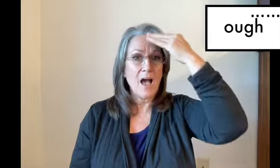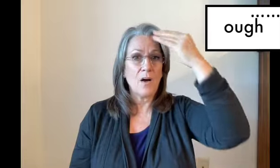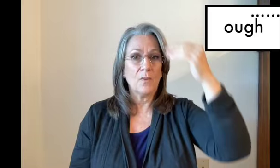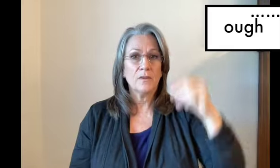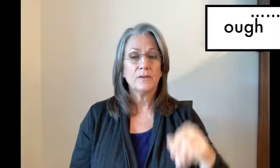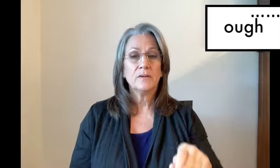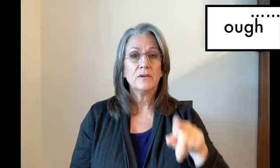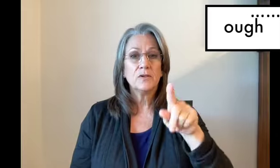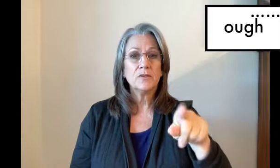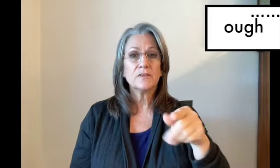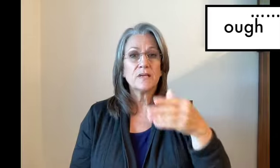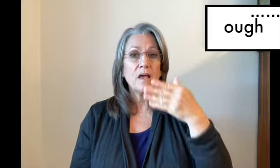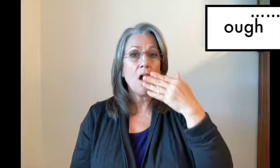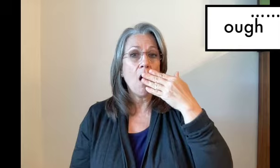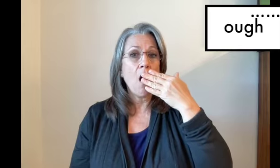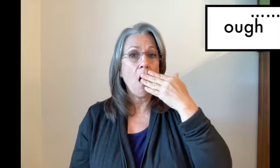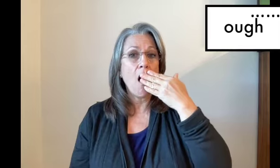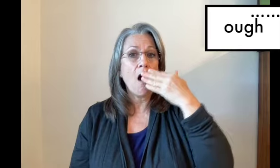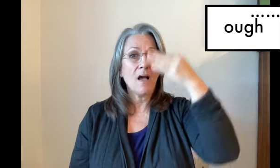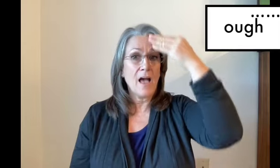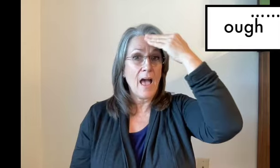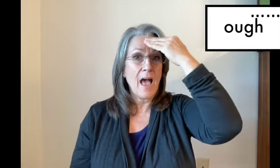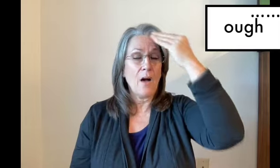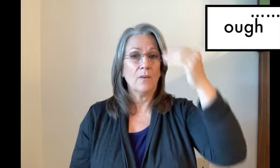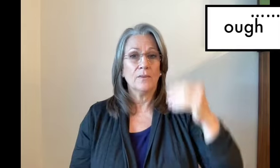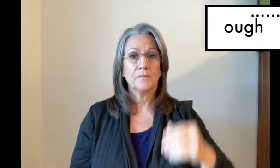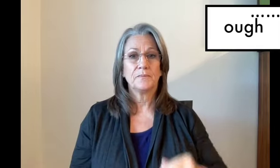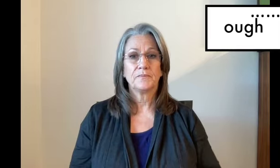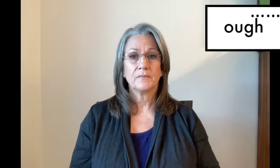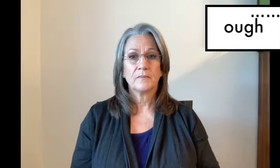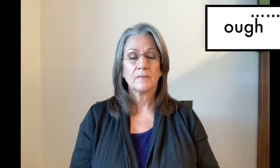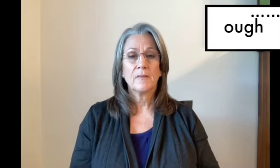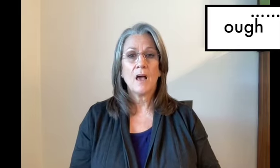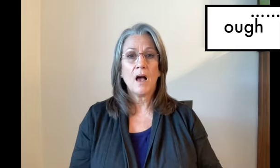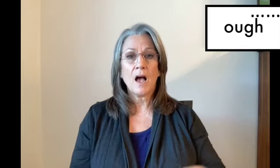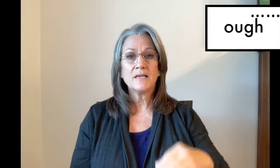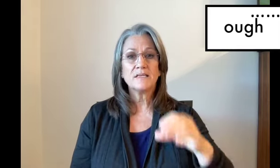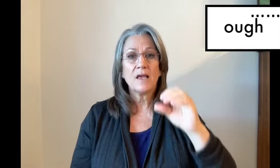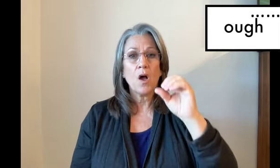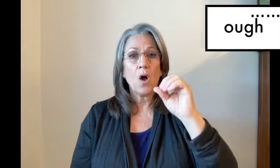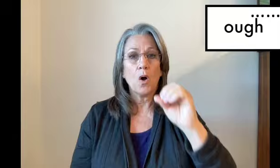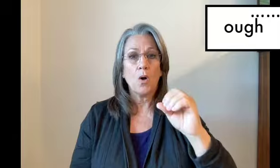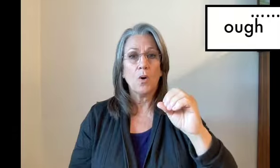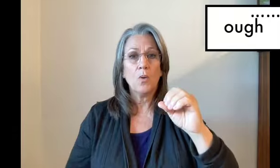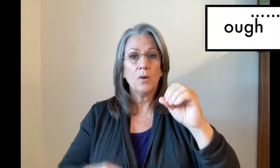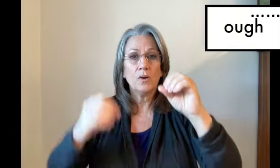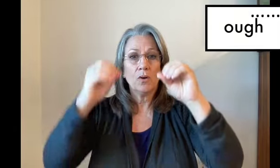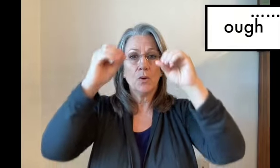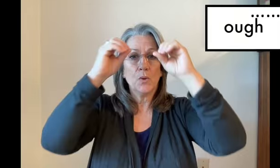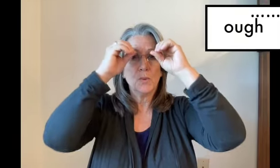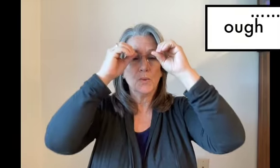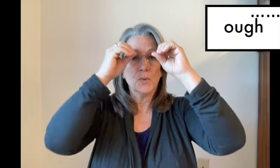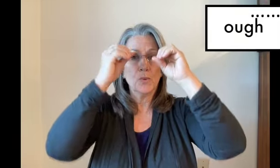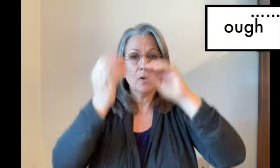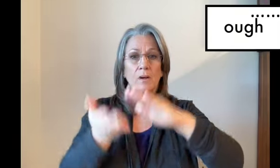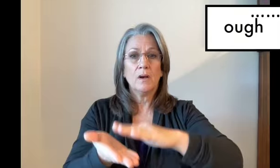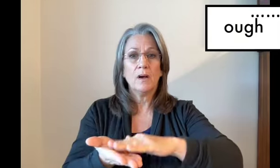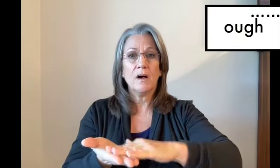ow. You say ah, ow. I say oh, ooh,